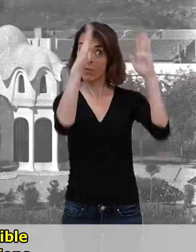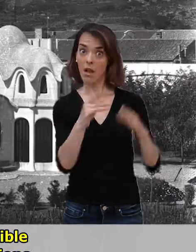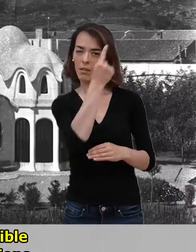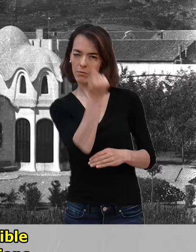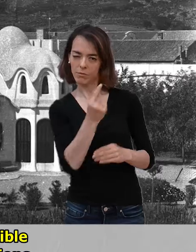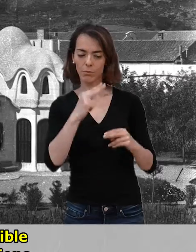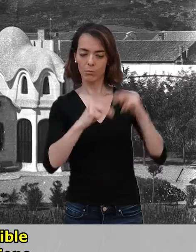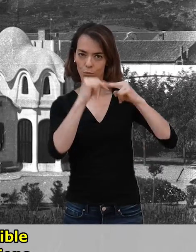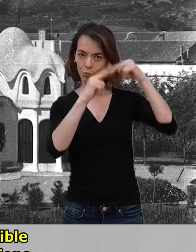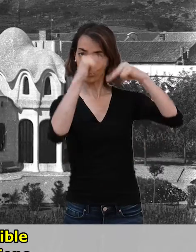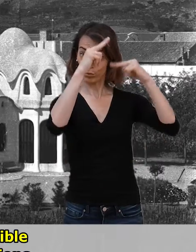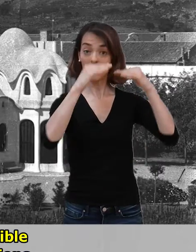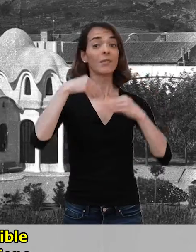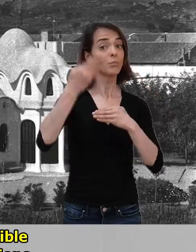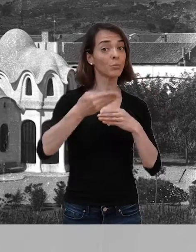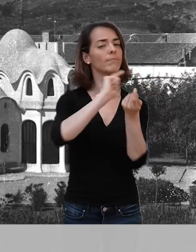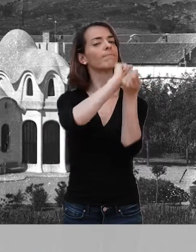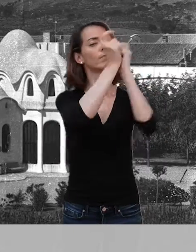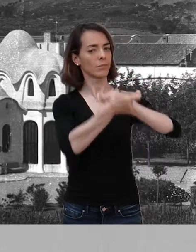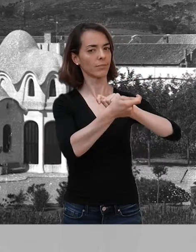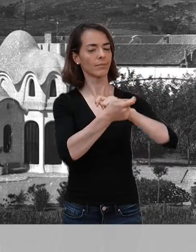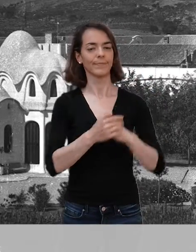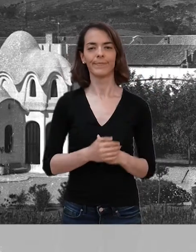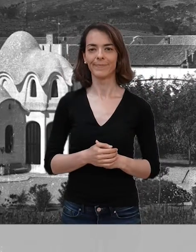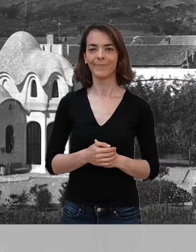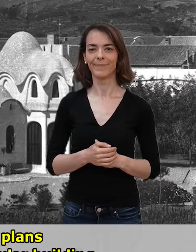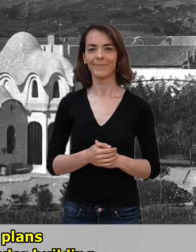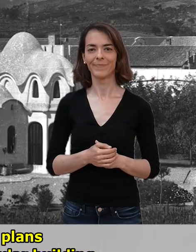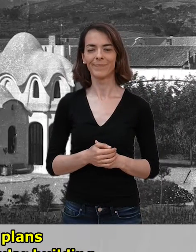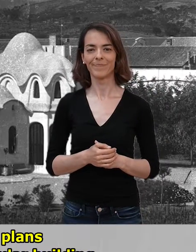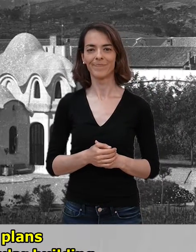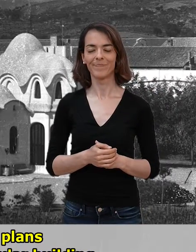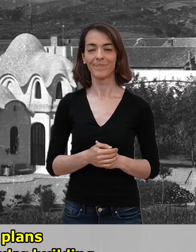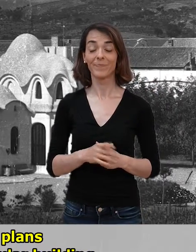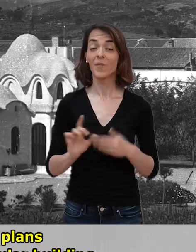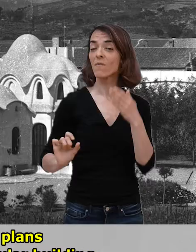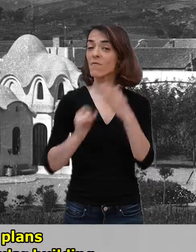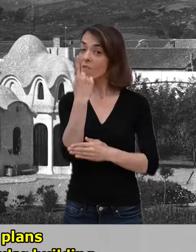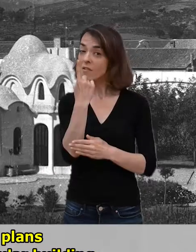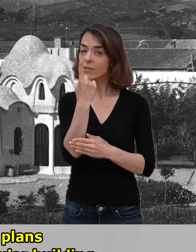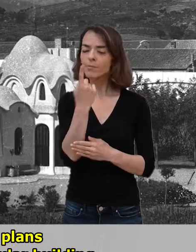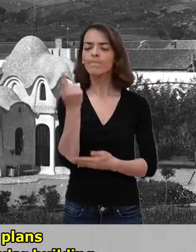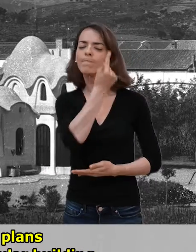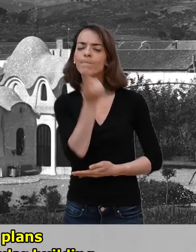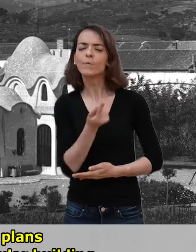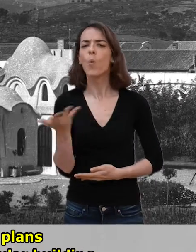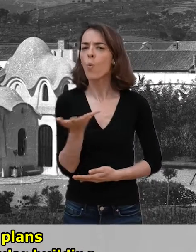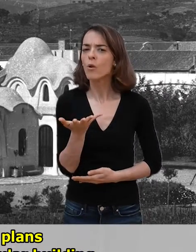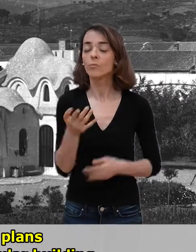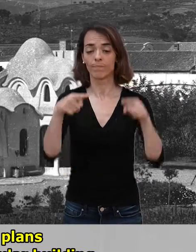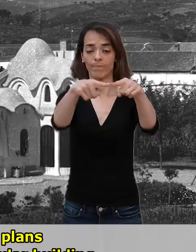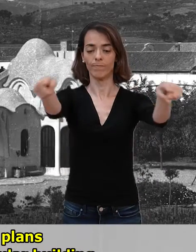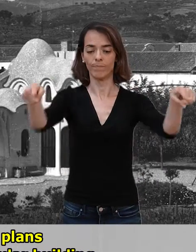also responsible for subsequent alterations. The architect's original plans featured a